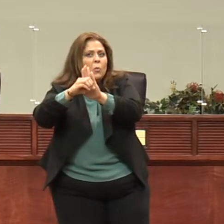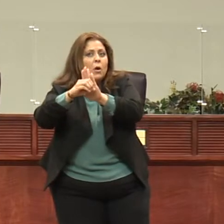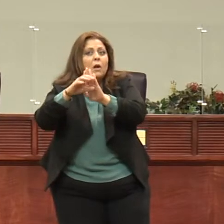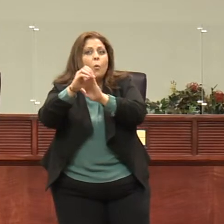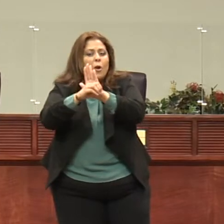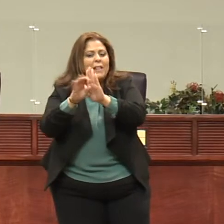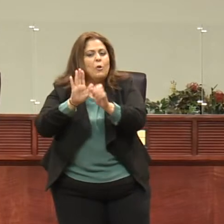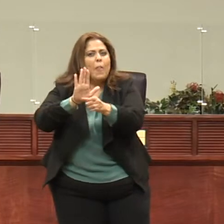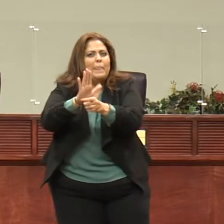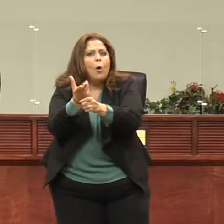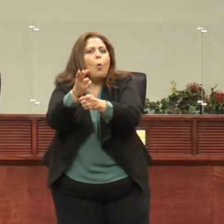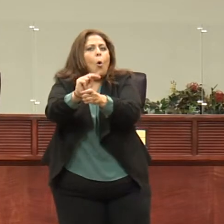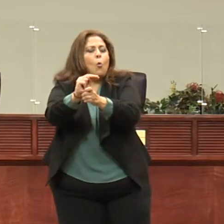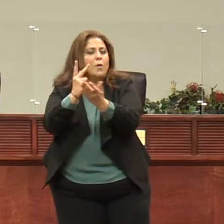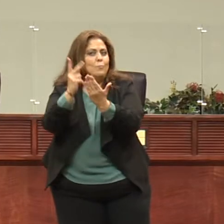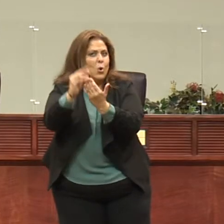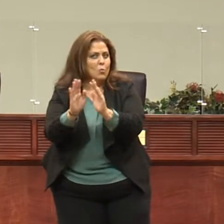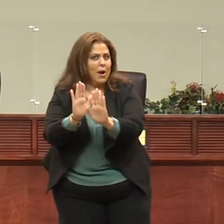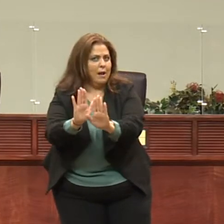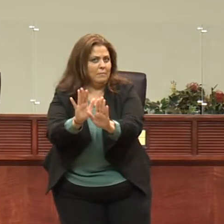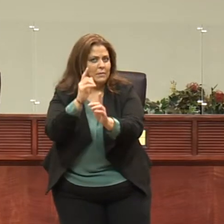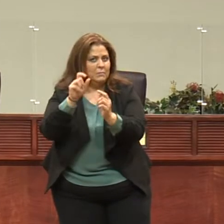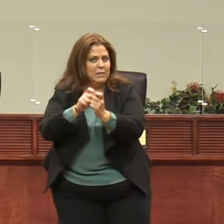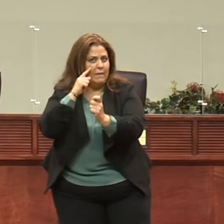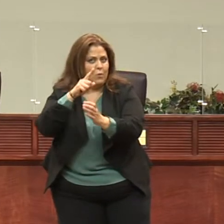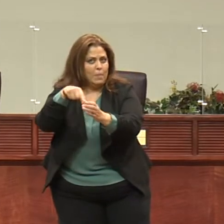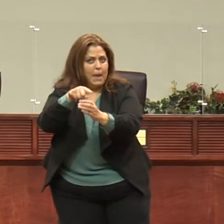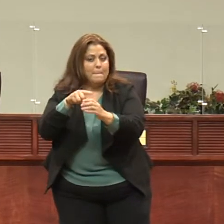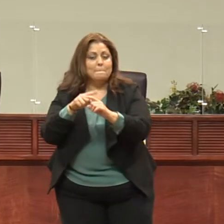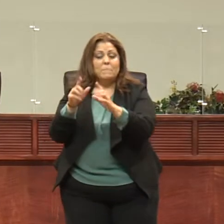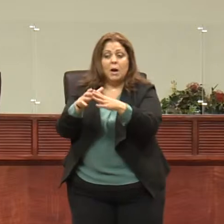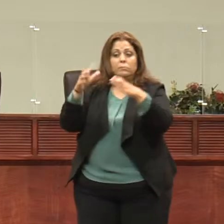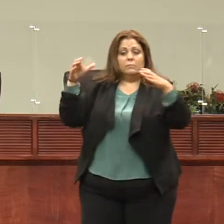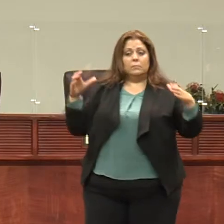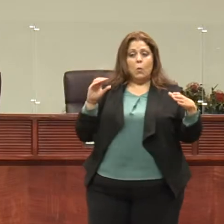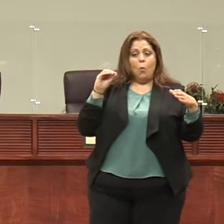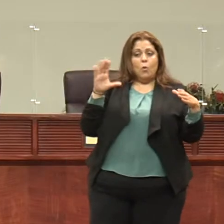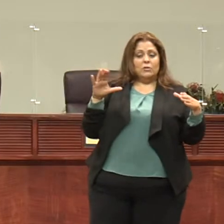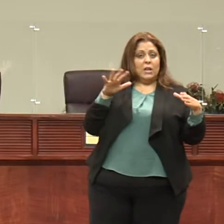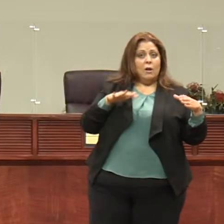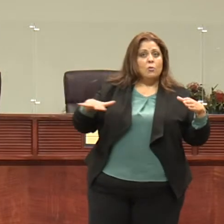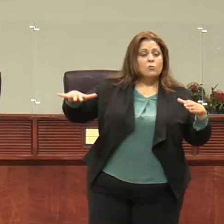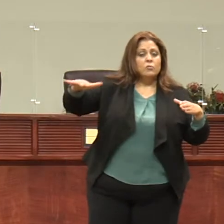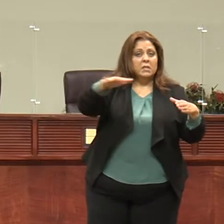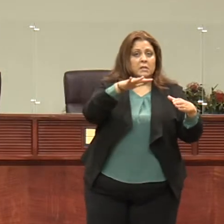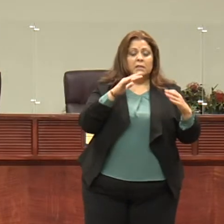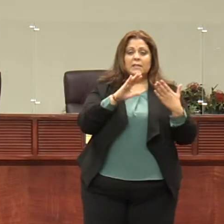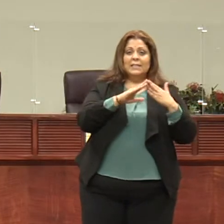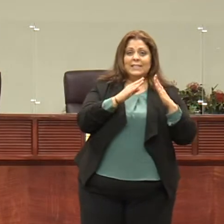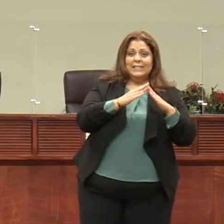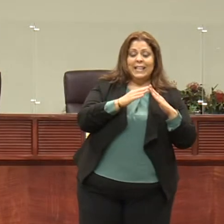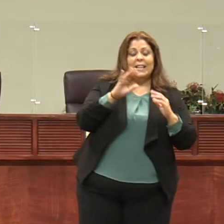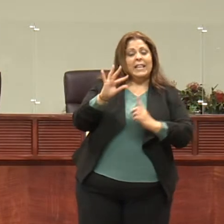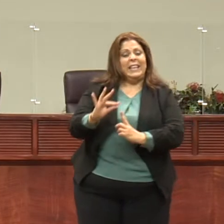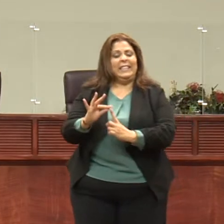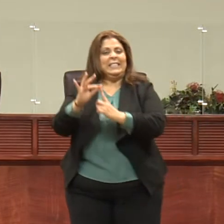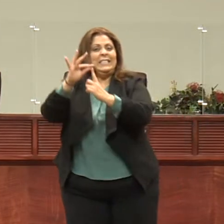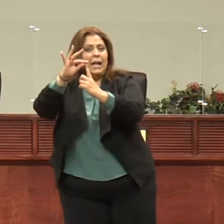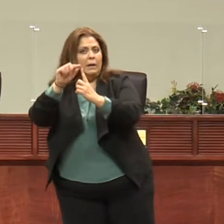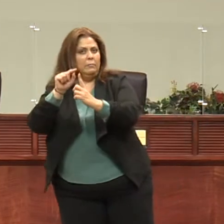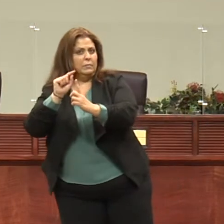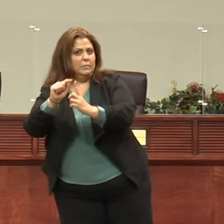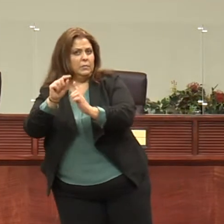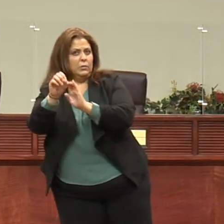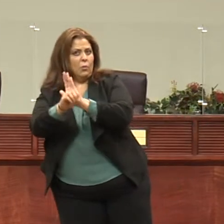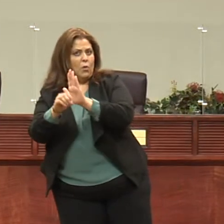program. That means if you live in unincorporated Orange County or live in any city in Orange County except Orlando, you are eligible for